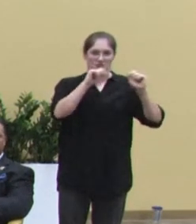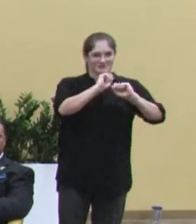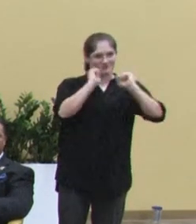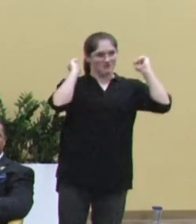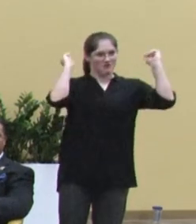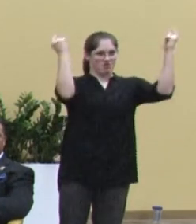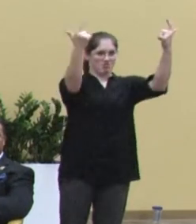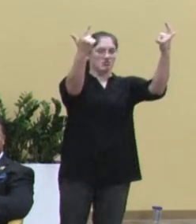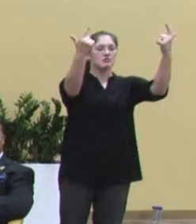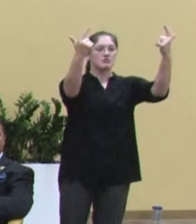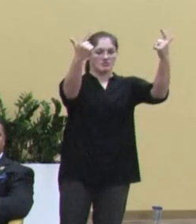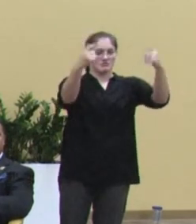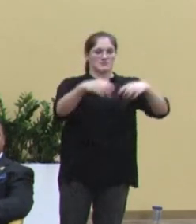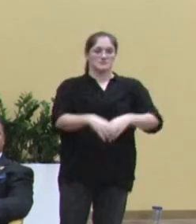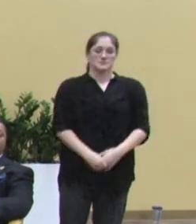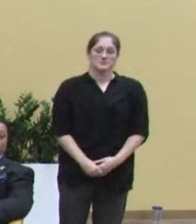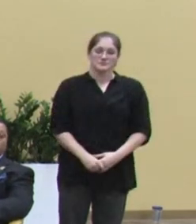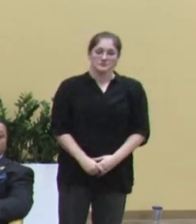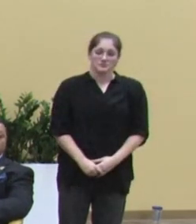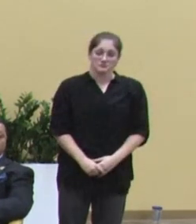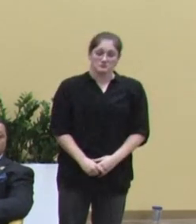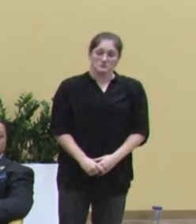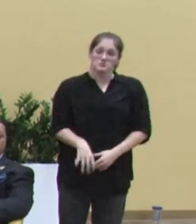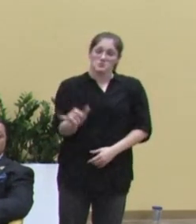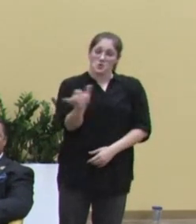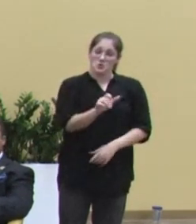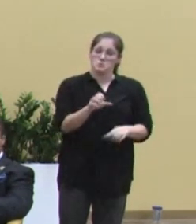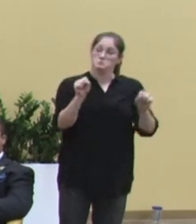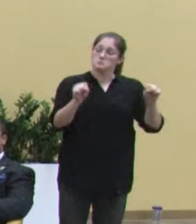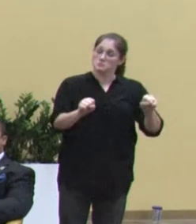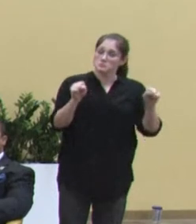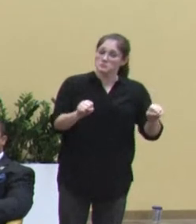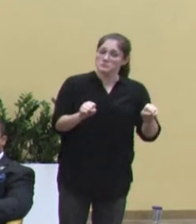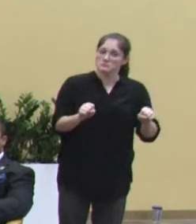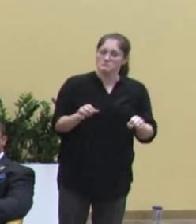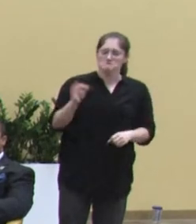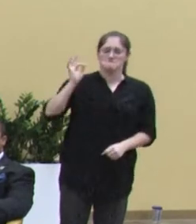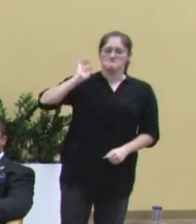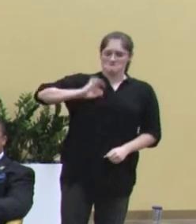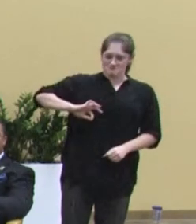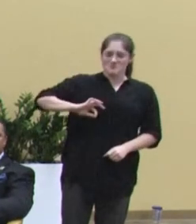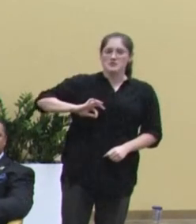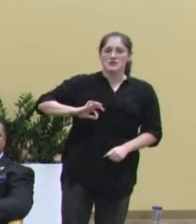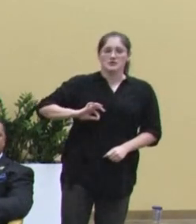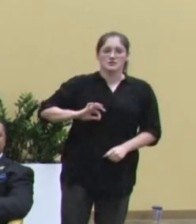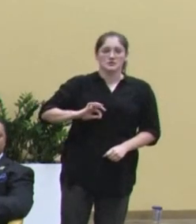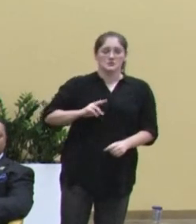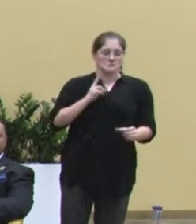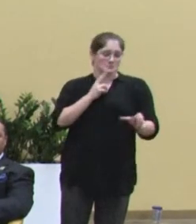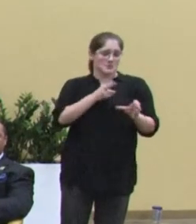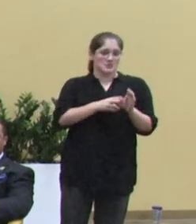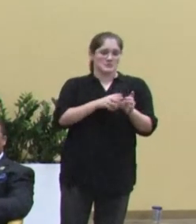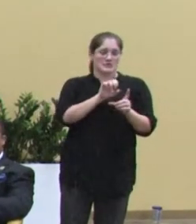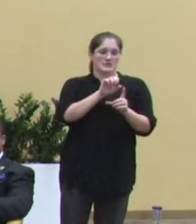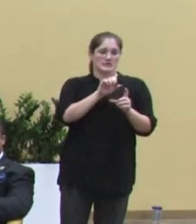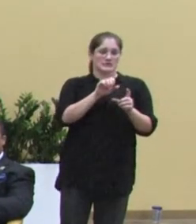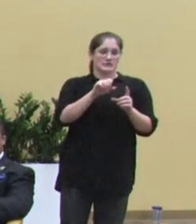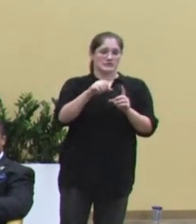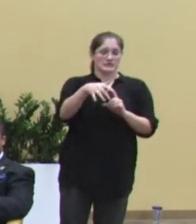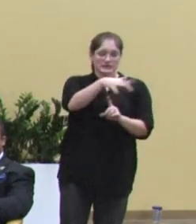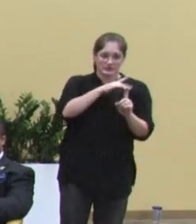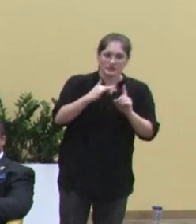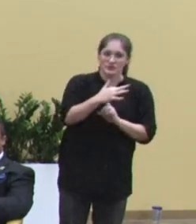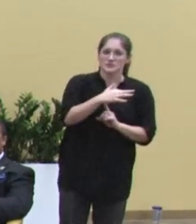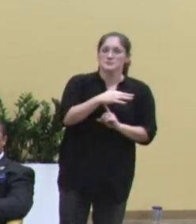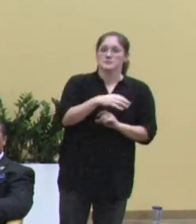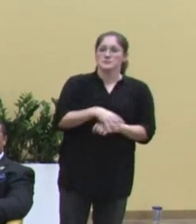else, and we're also capable and qualified to participate in society. And